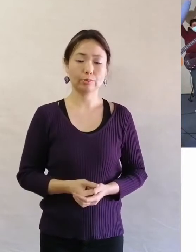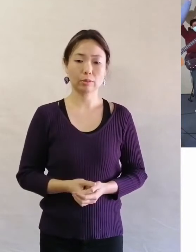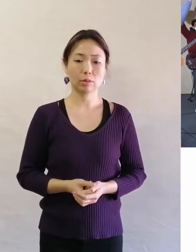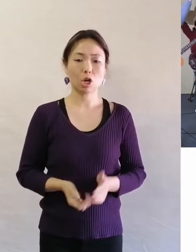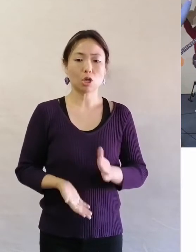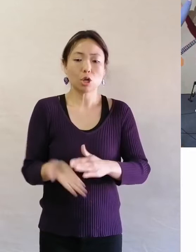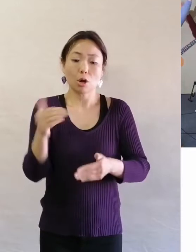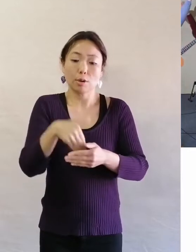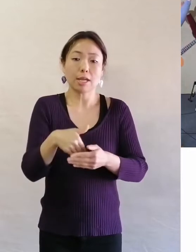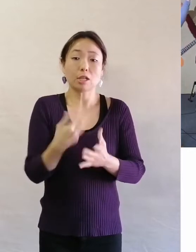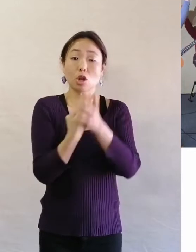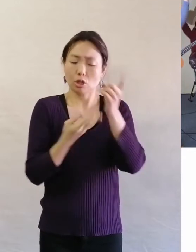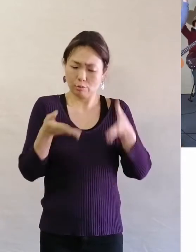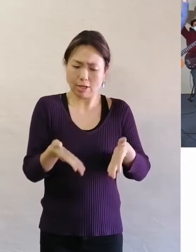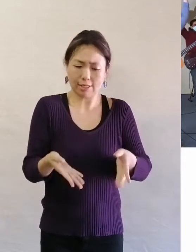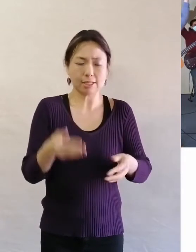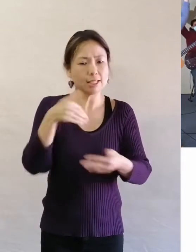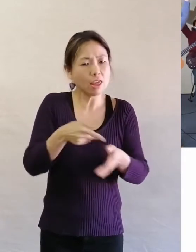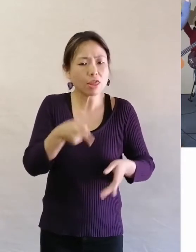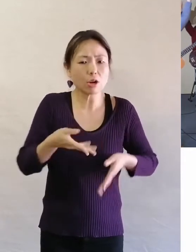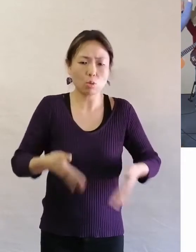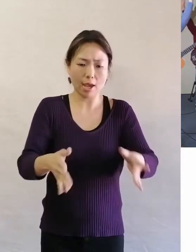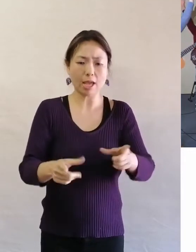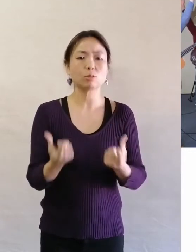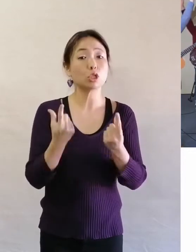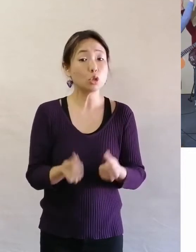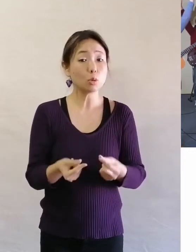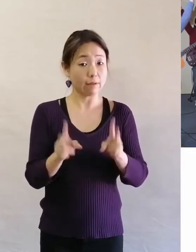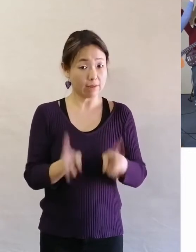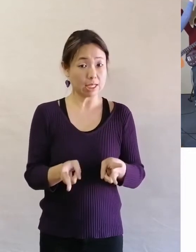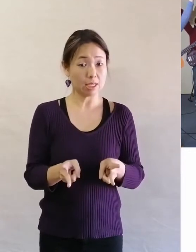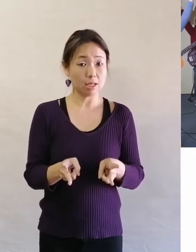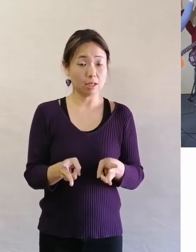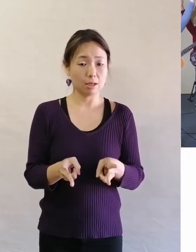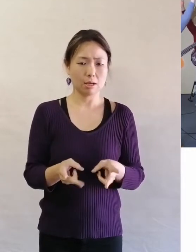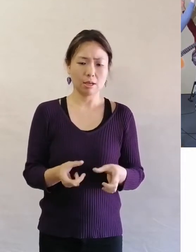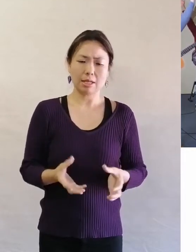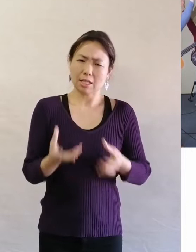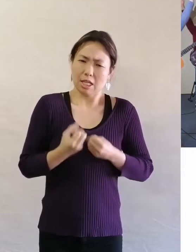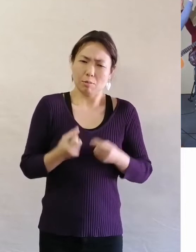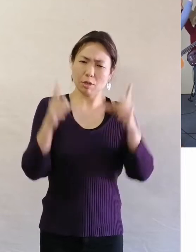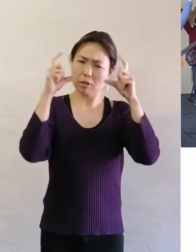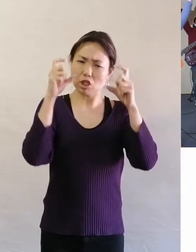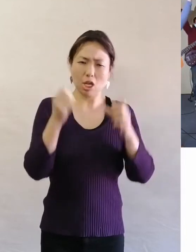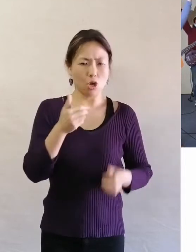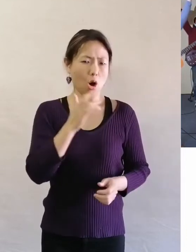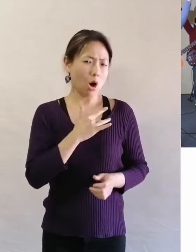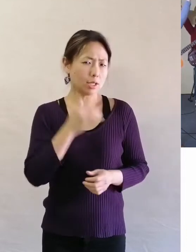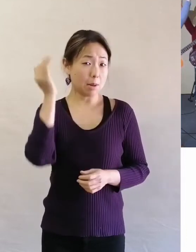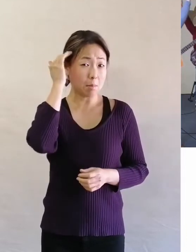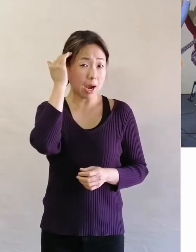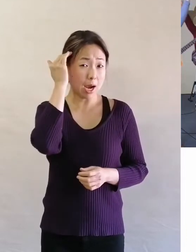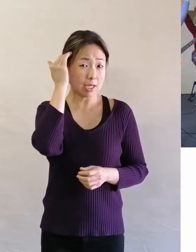go in God's presence in that way. I feel in my heart as we do this physically, keep this picture in your heart, in your mind, as you